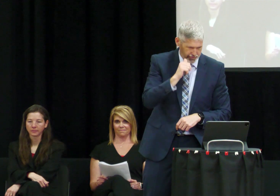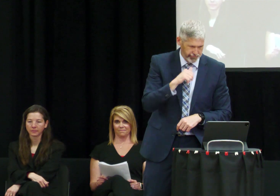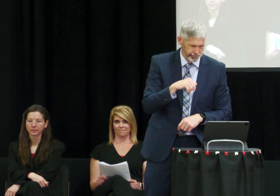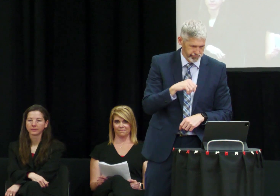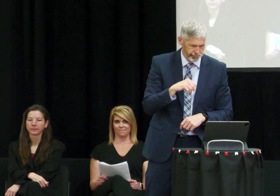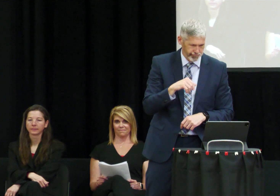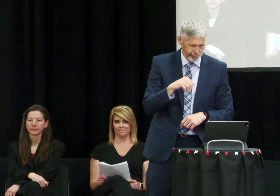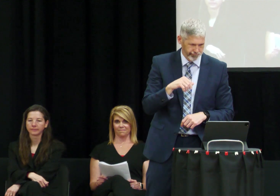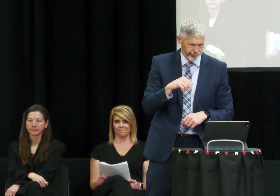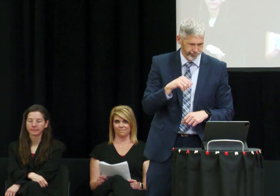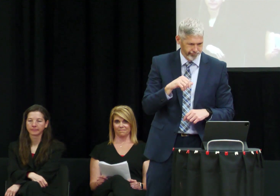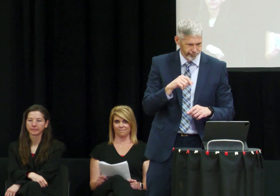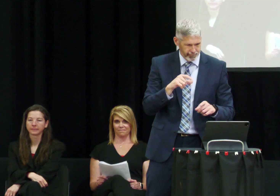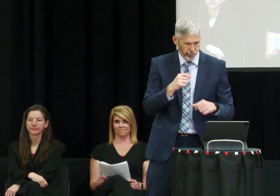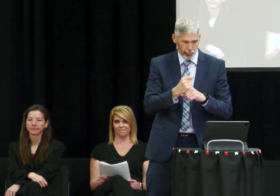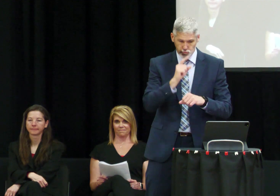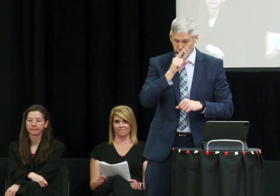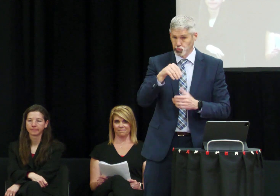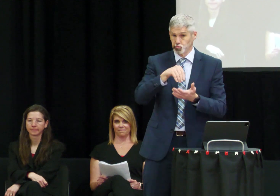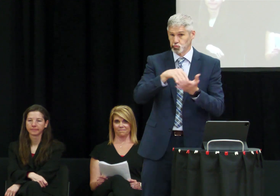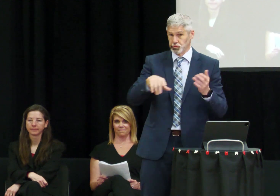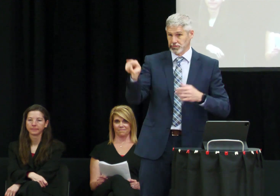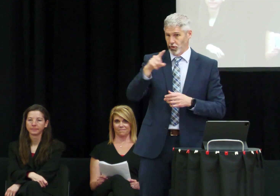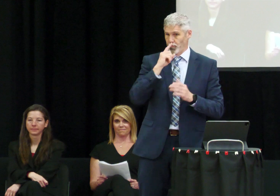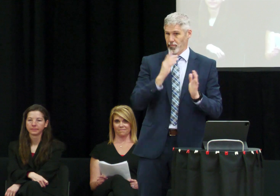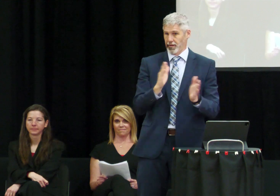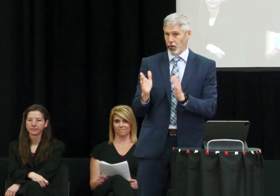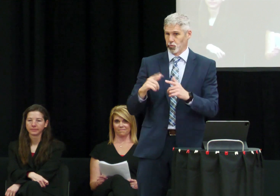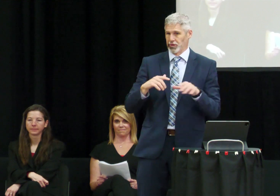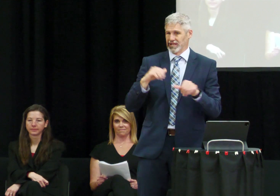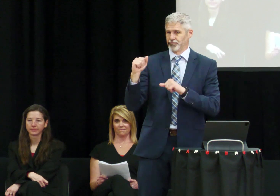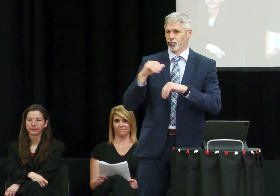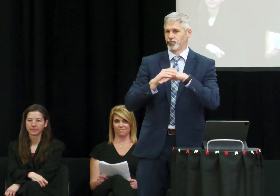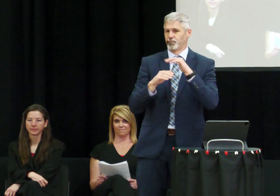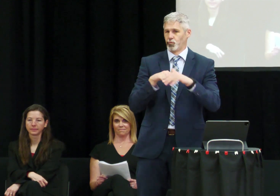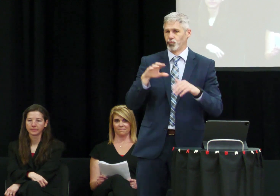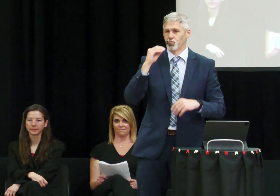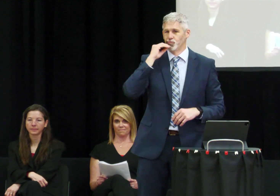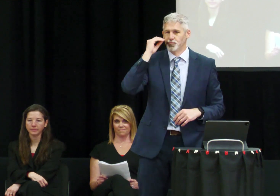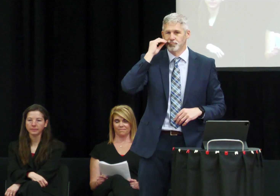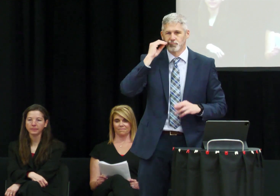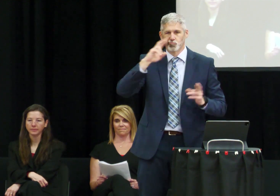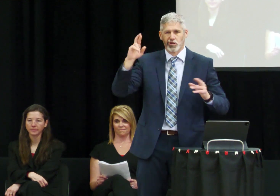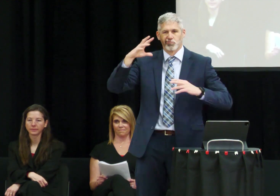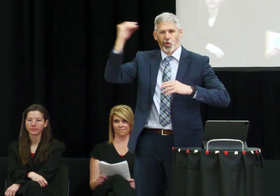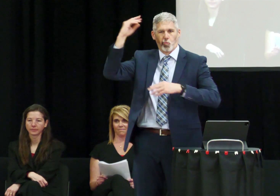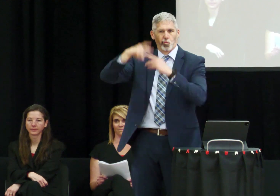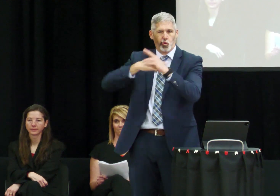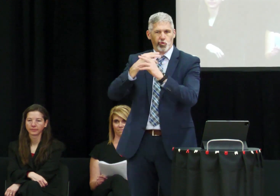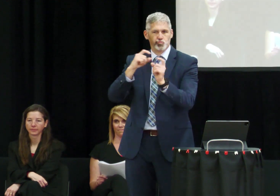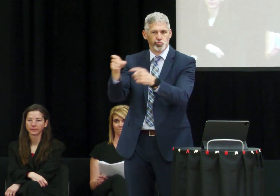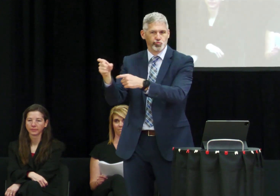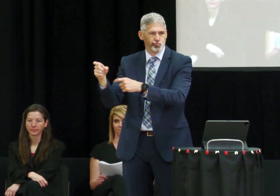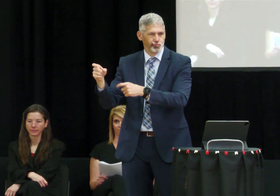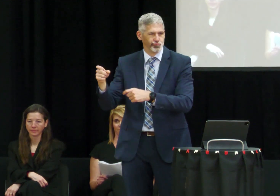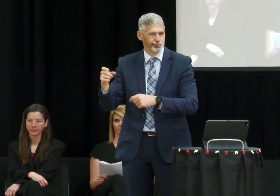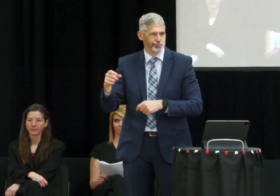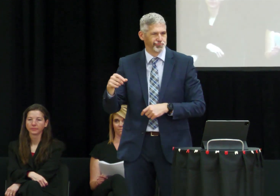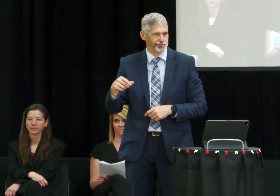4,007,908 teachers who come to work every day making sure that students are prepared to leave the comforts of their nest and leave